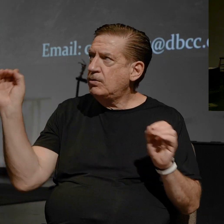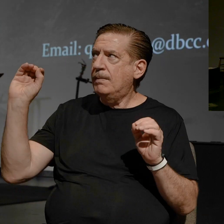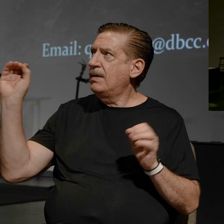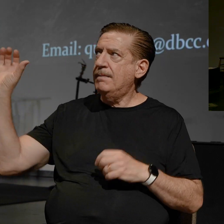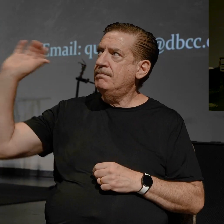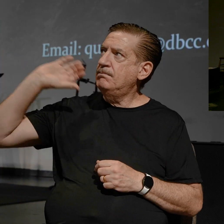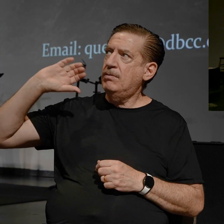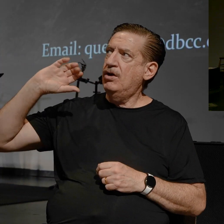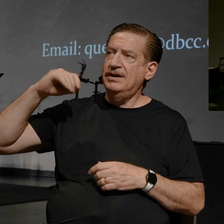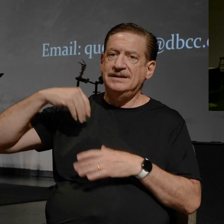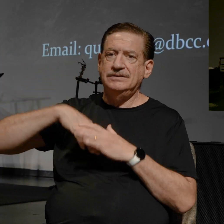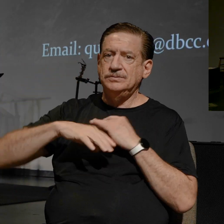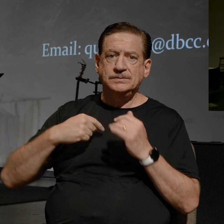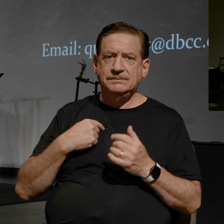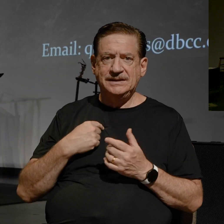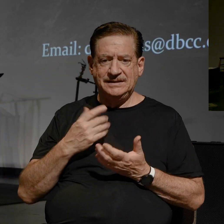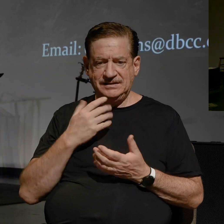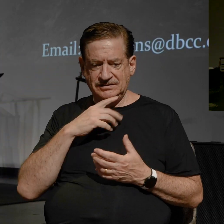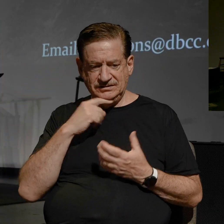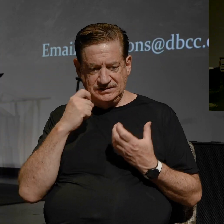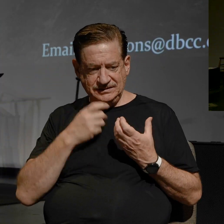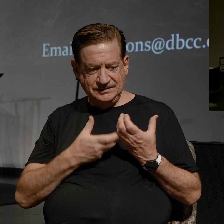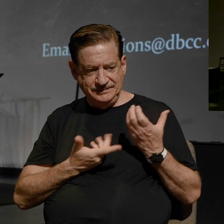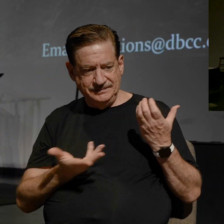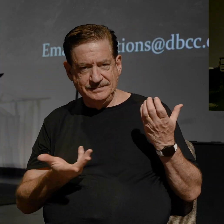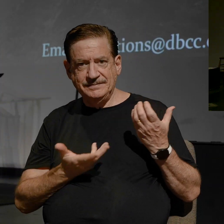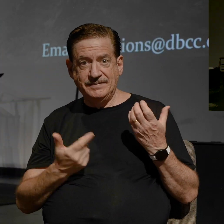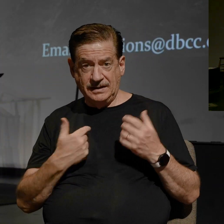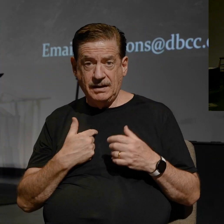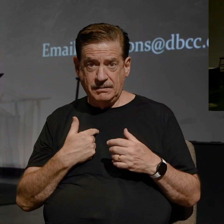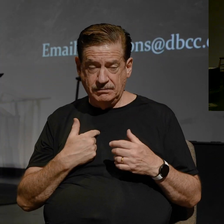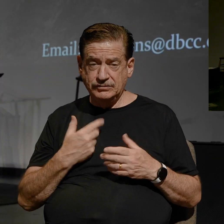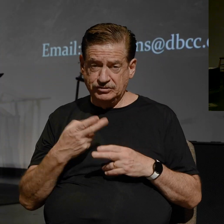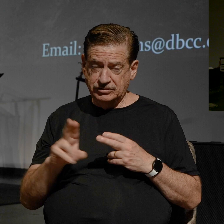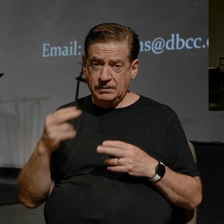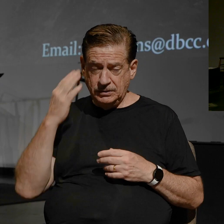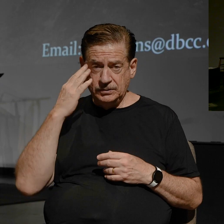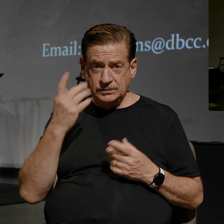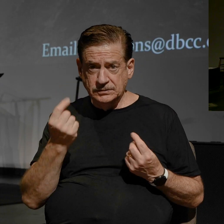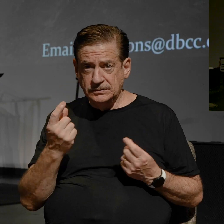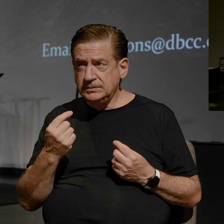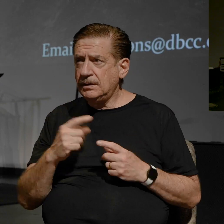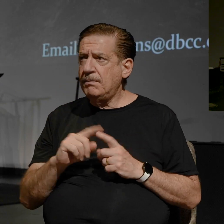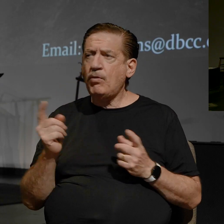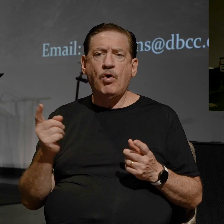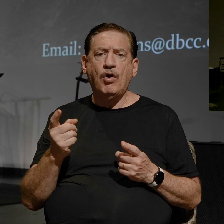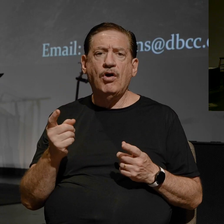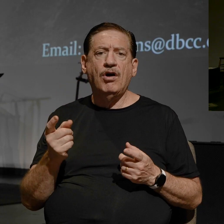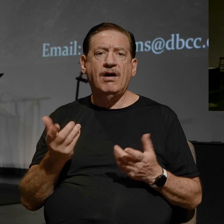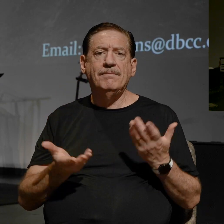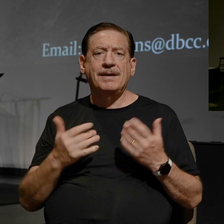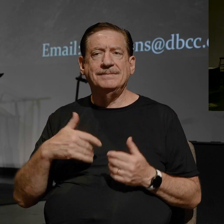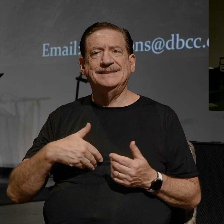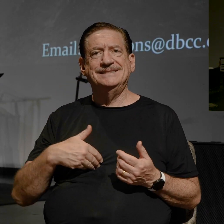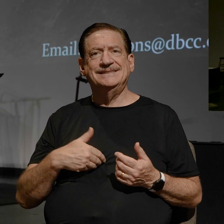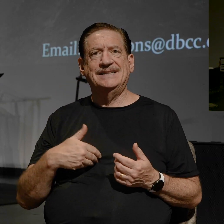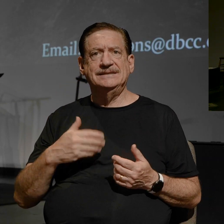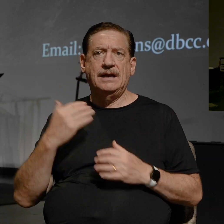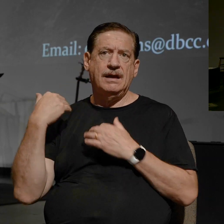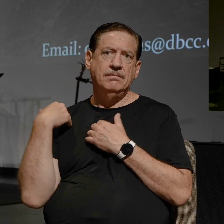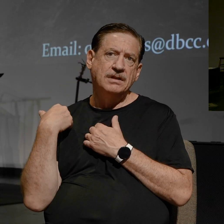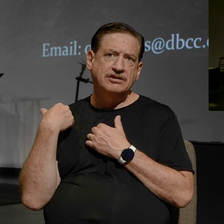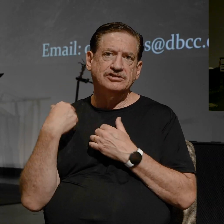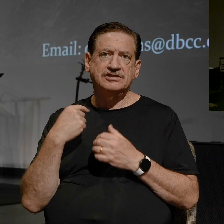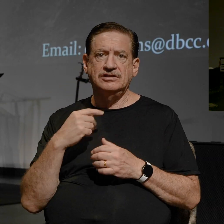could be pride. I've got enough. I know enough. I'm pretty sharp. I know what I'm doing. Or it could be just a sense of obligation, like I just got